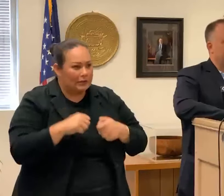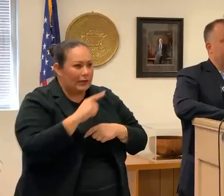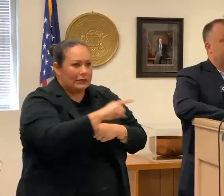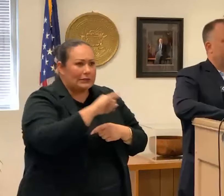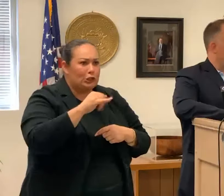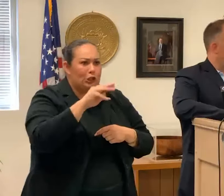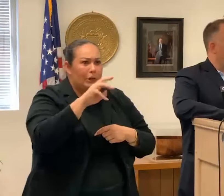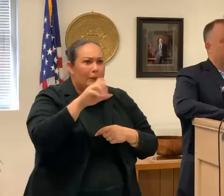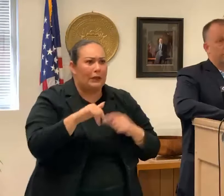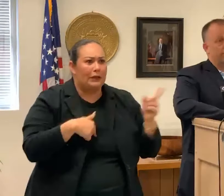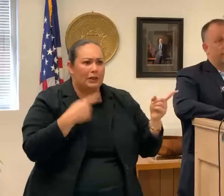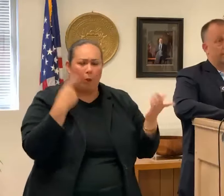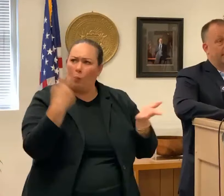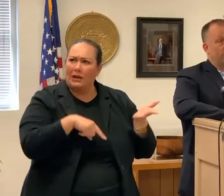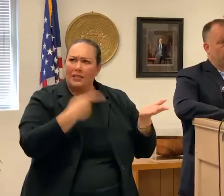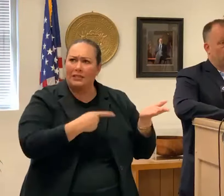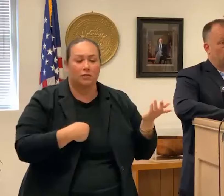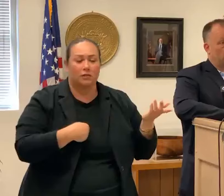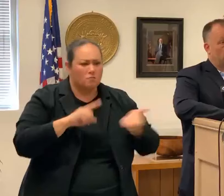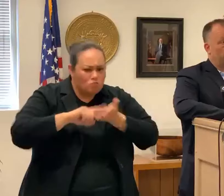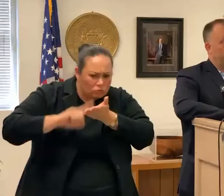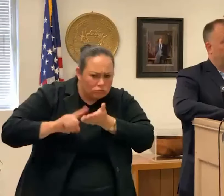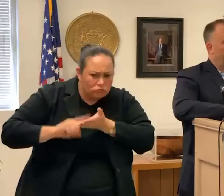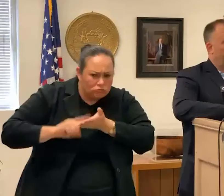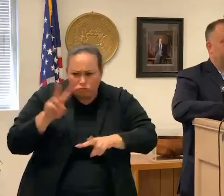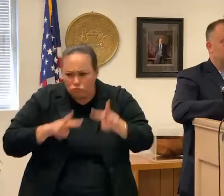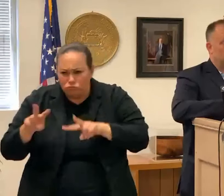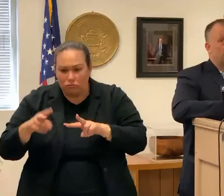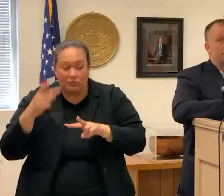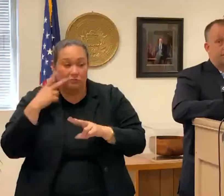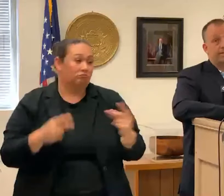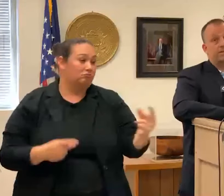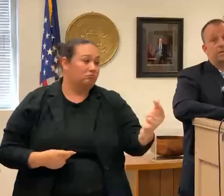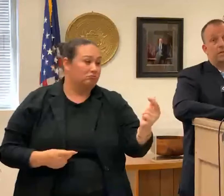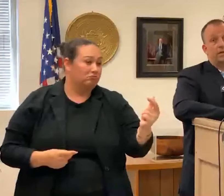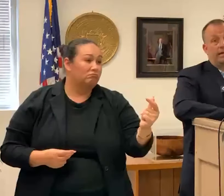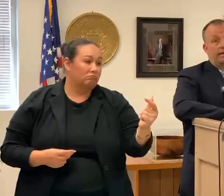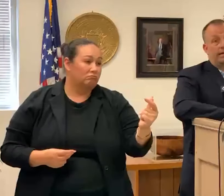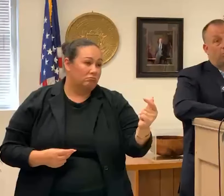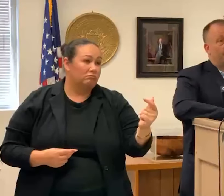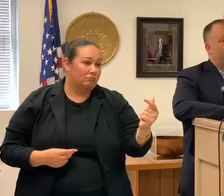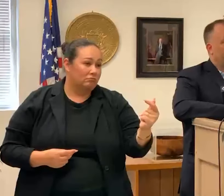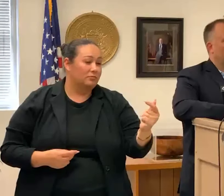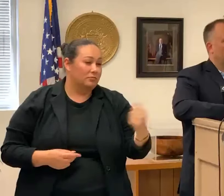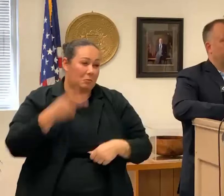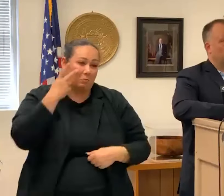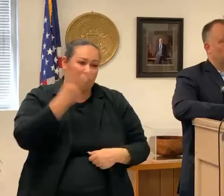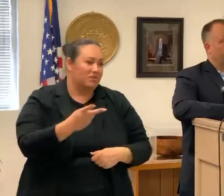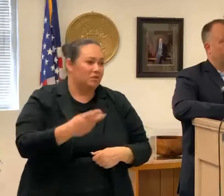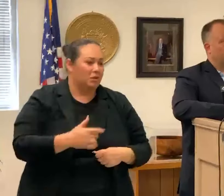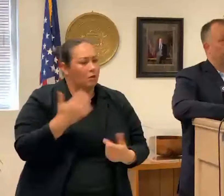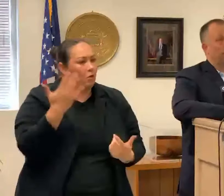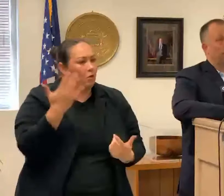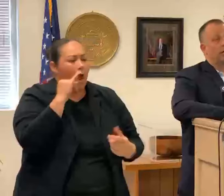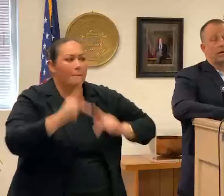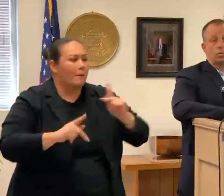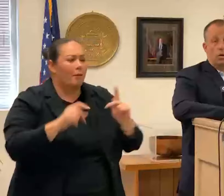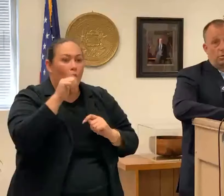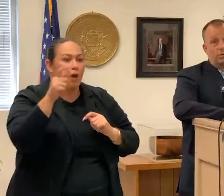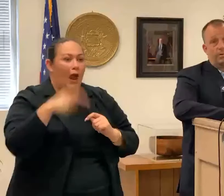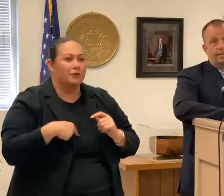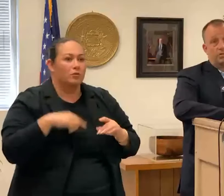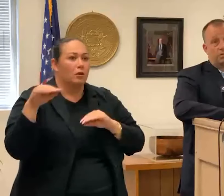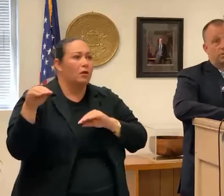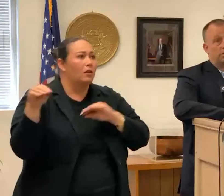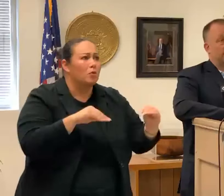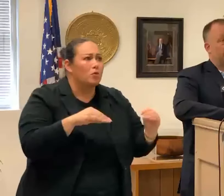this exactly? And they were able to investigate with our local people fast. And that way, people don't have to worry about moving. There